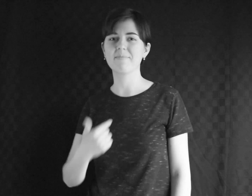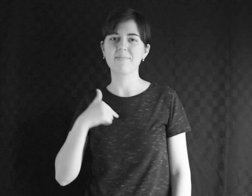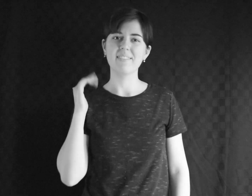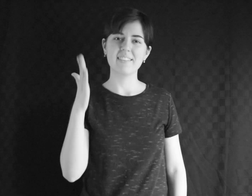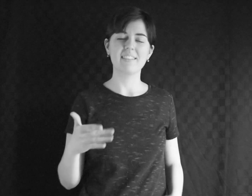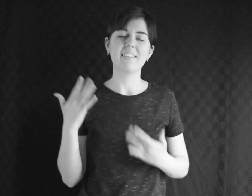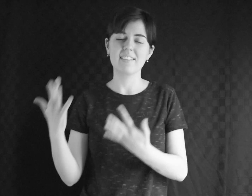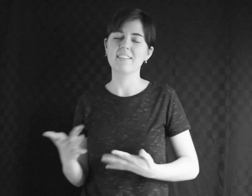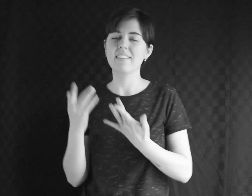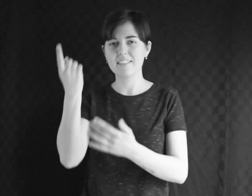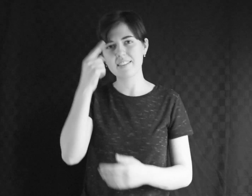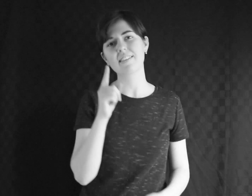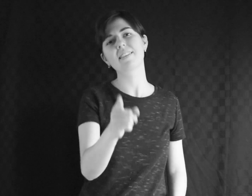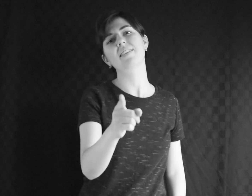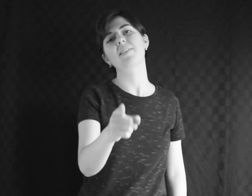I'll wait for you